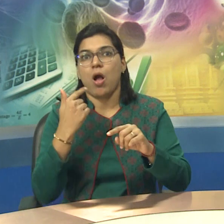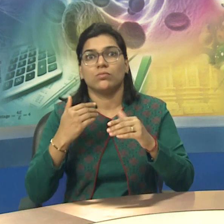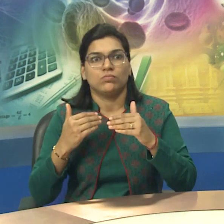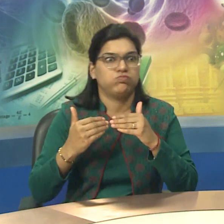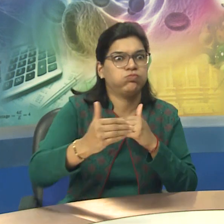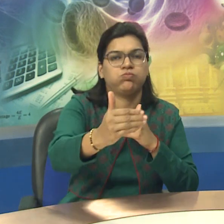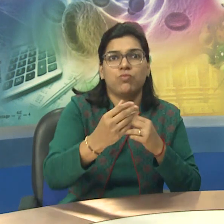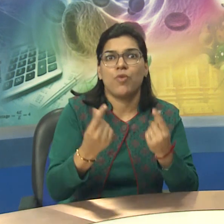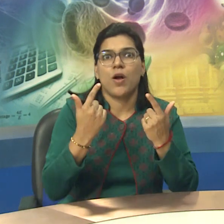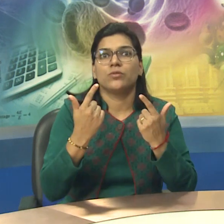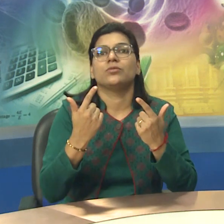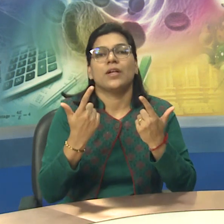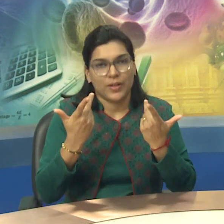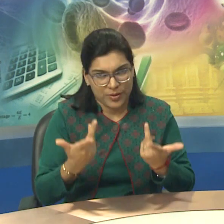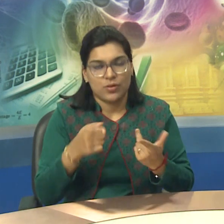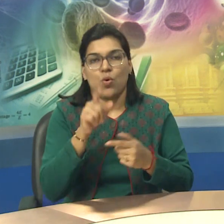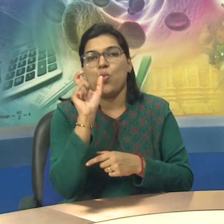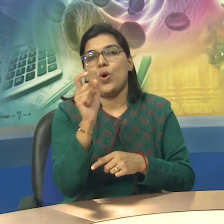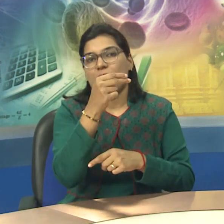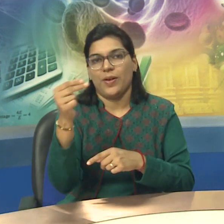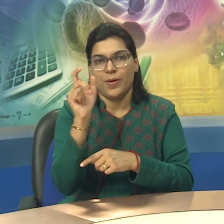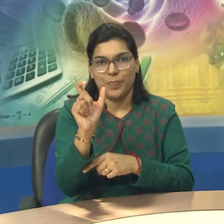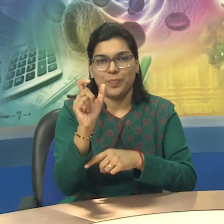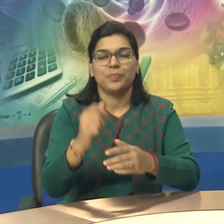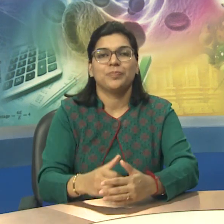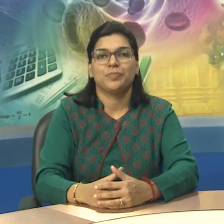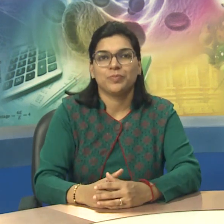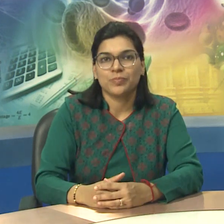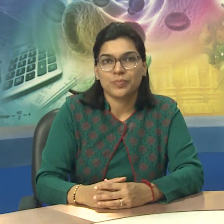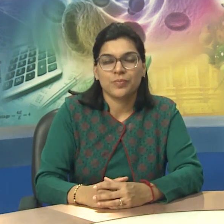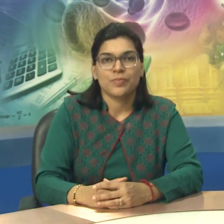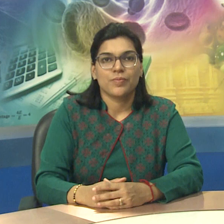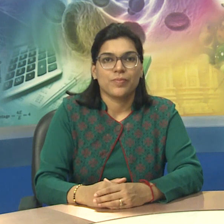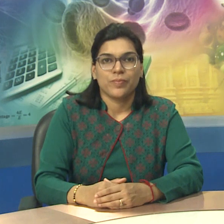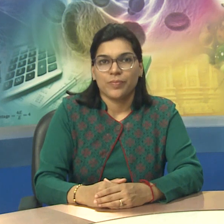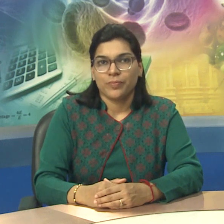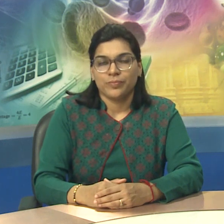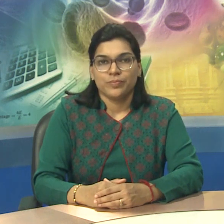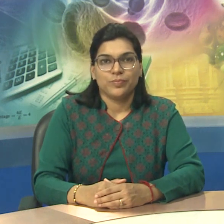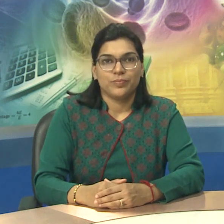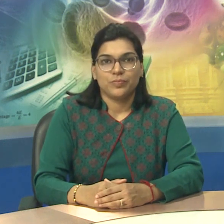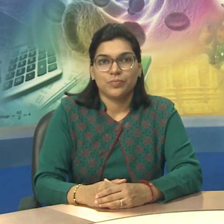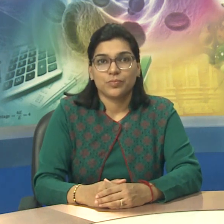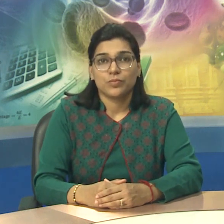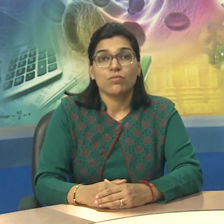called efficiently. How efficiently you do your work and how you maintain the decorum.